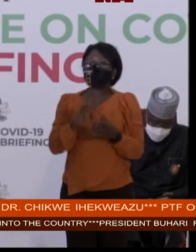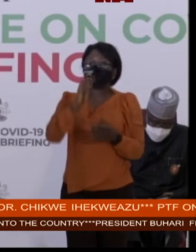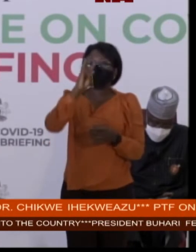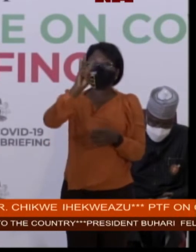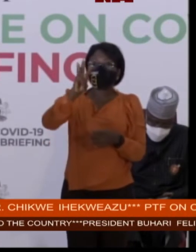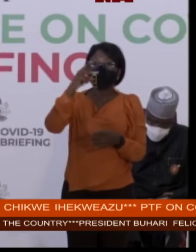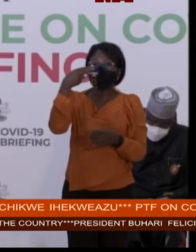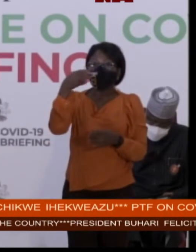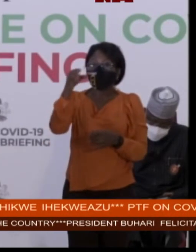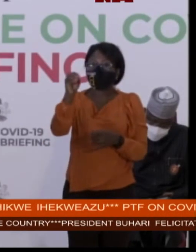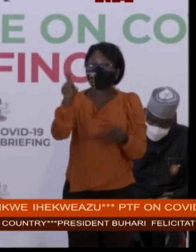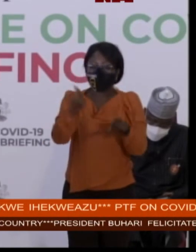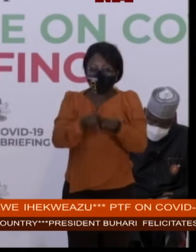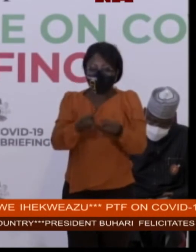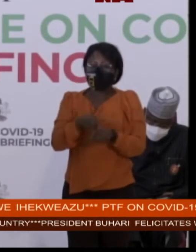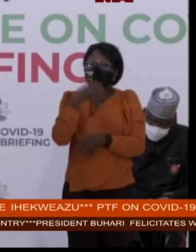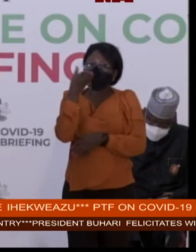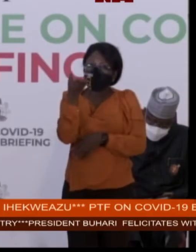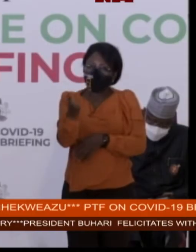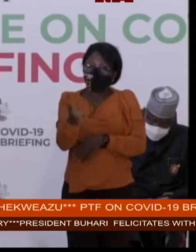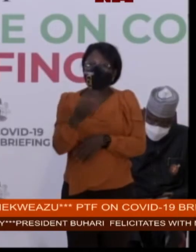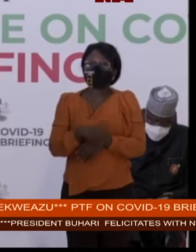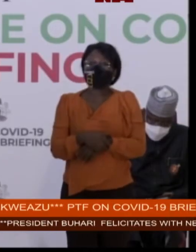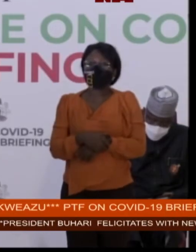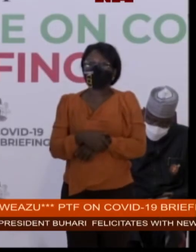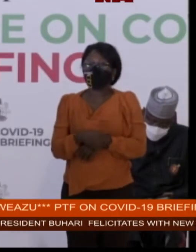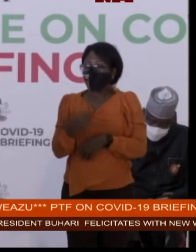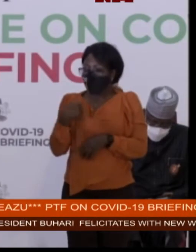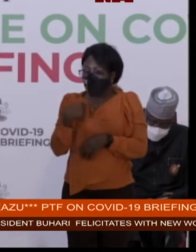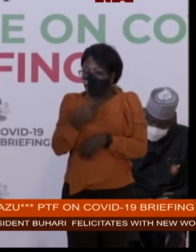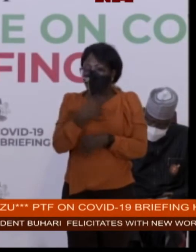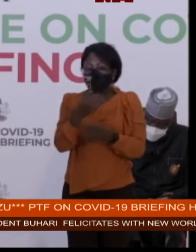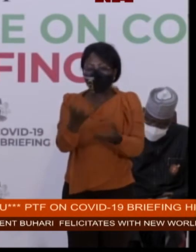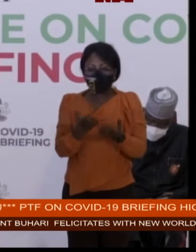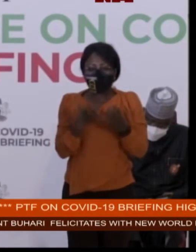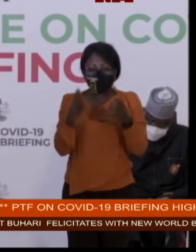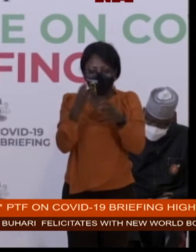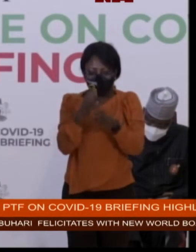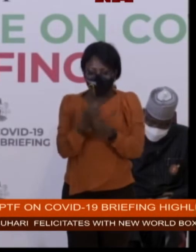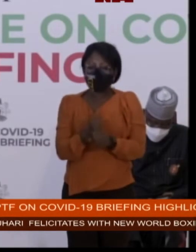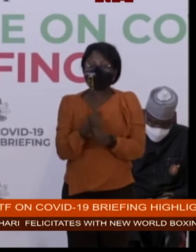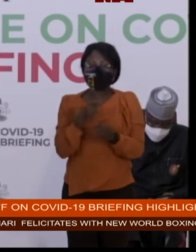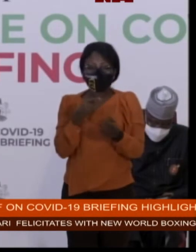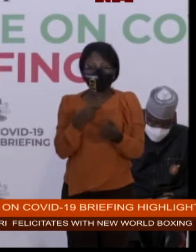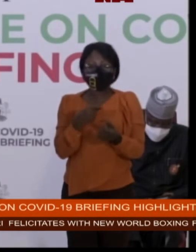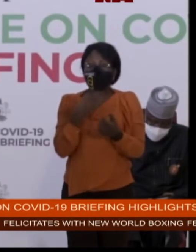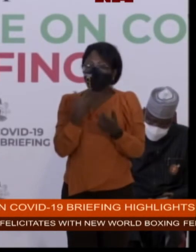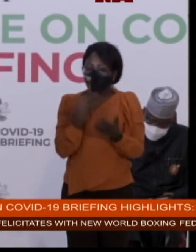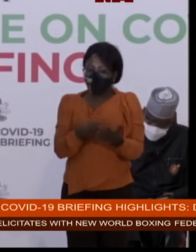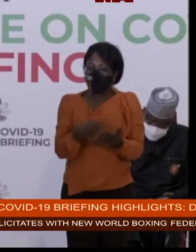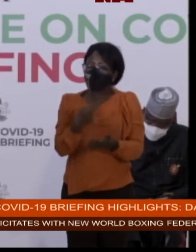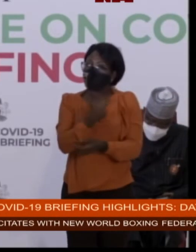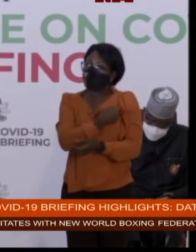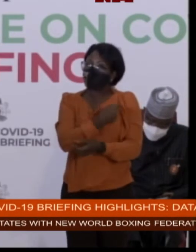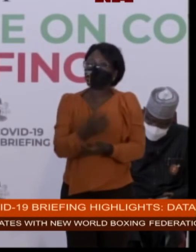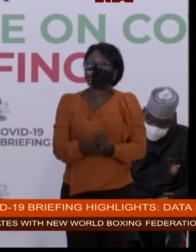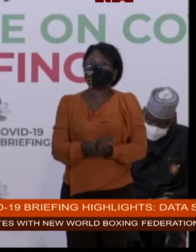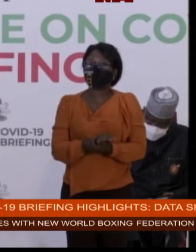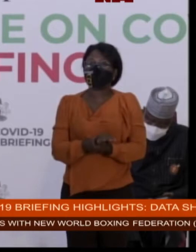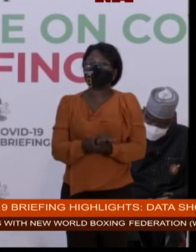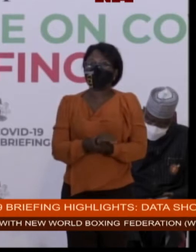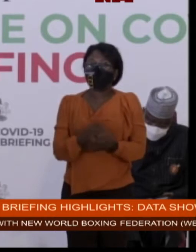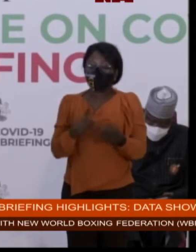also in that picture, which the whole asset, the COVAX facility, is to ensure